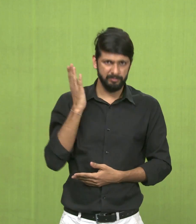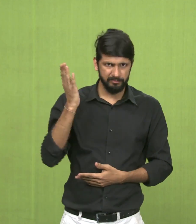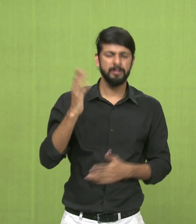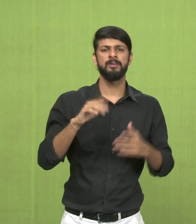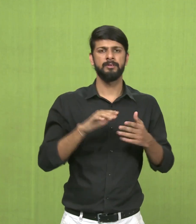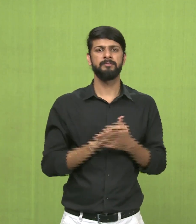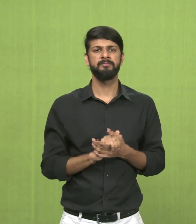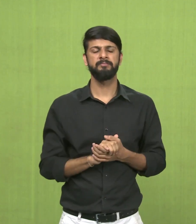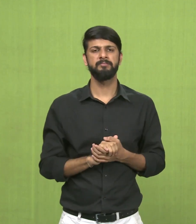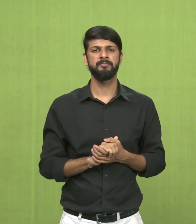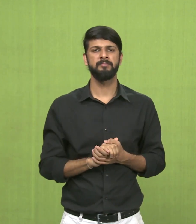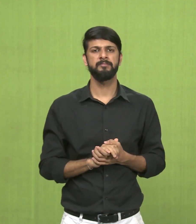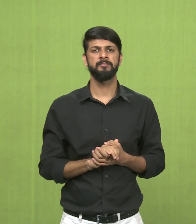Albert Museum, London.